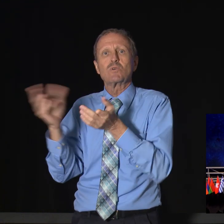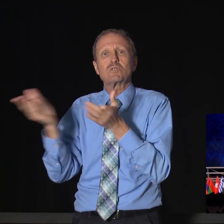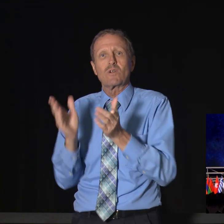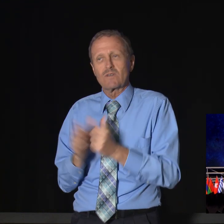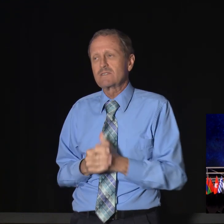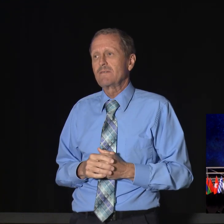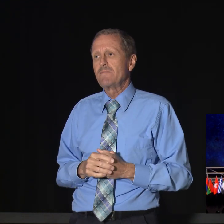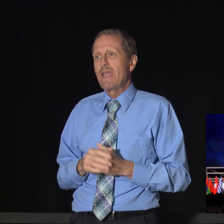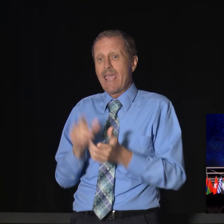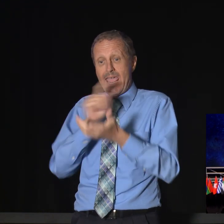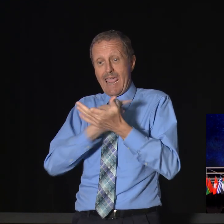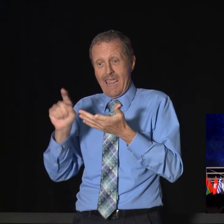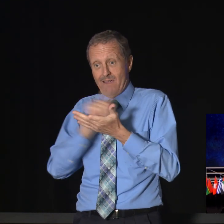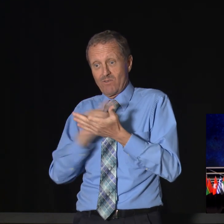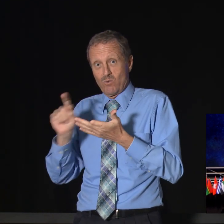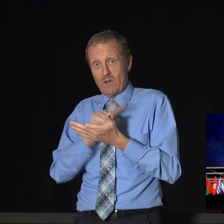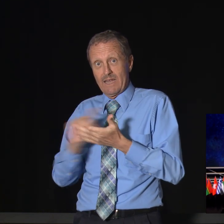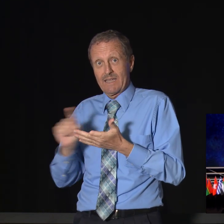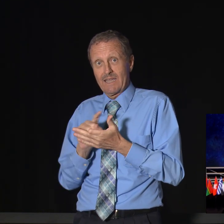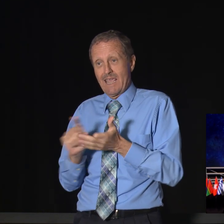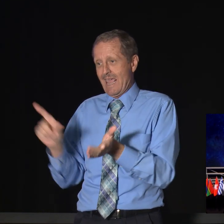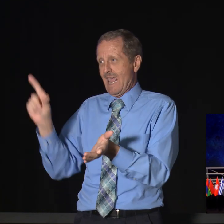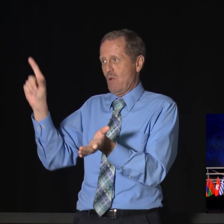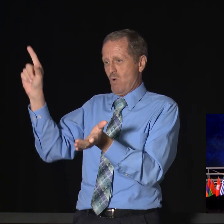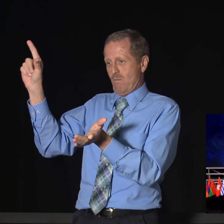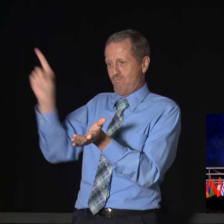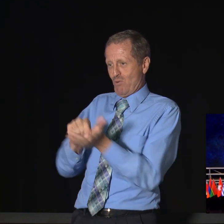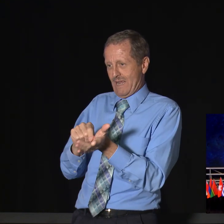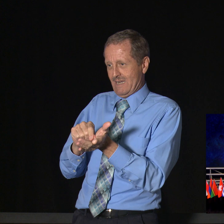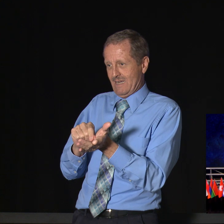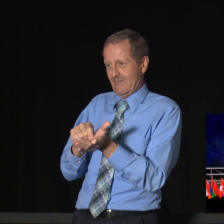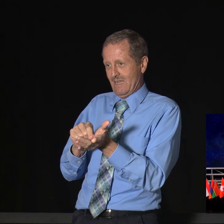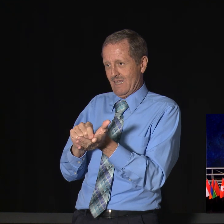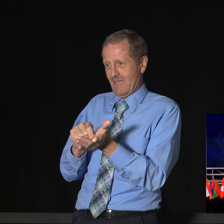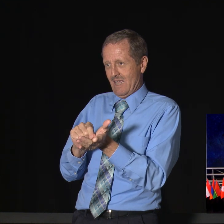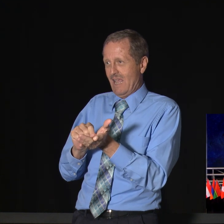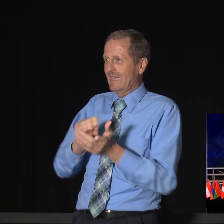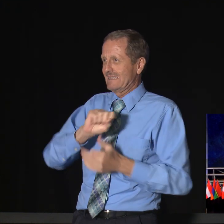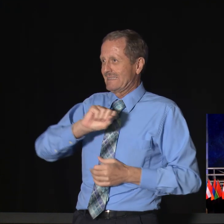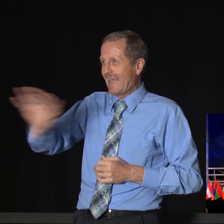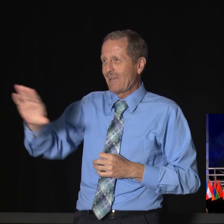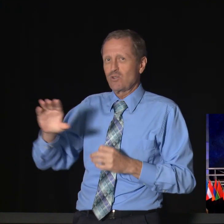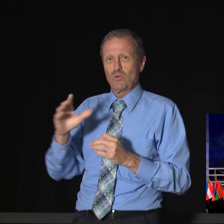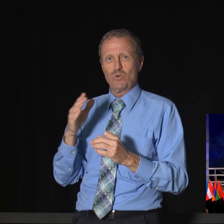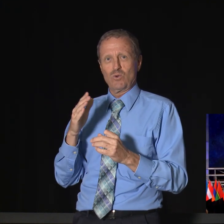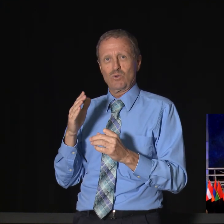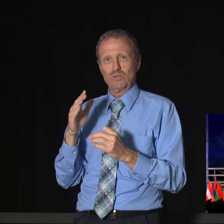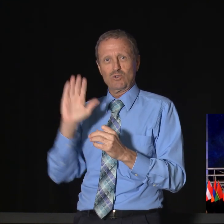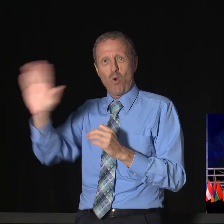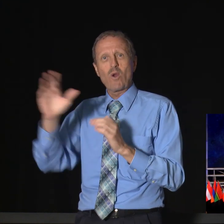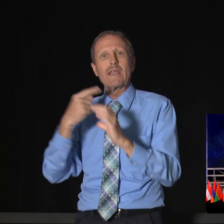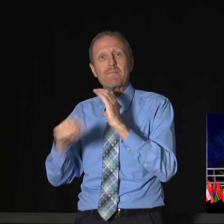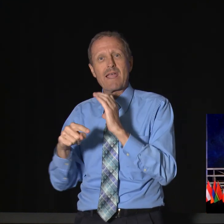service, and every week it's going to print out in your email, and it'll tell you what I've been doing.